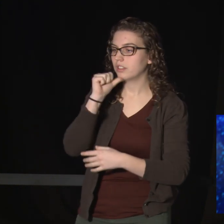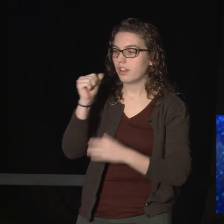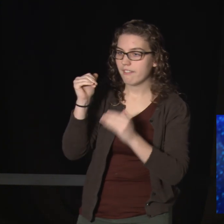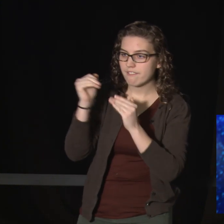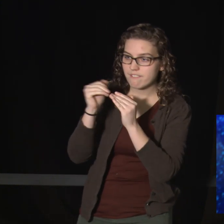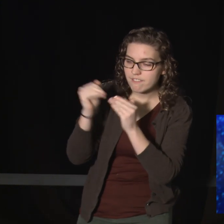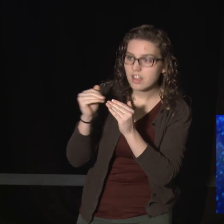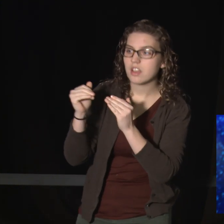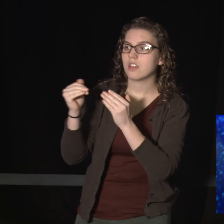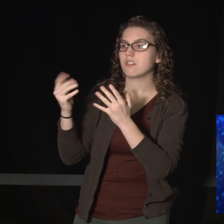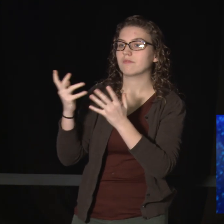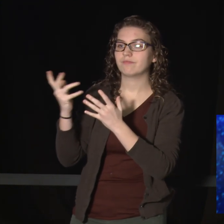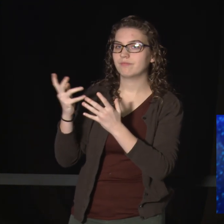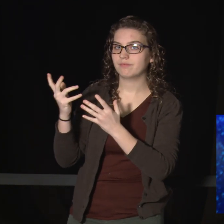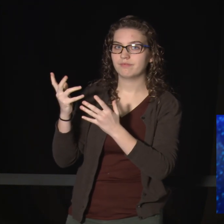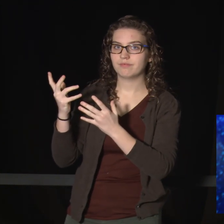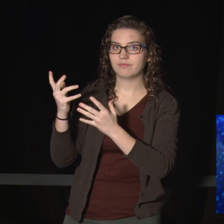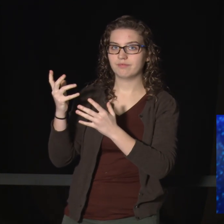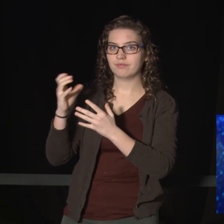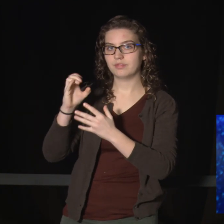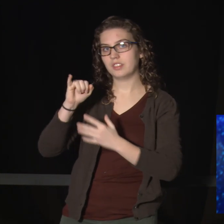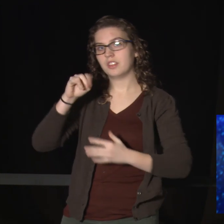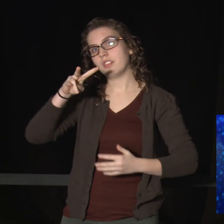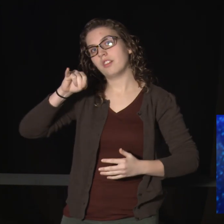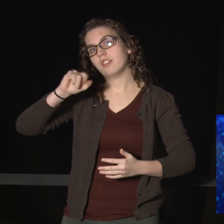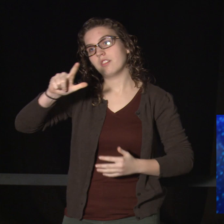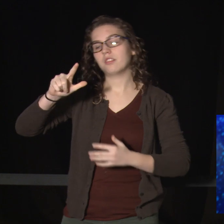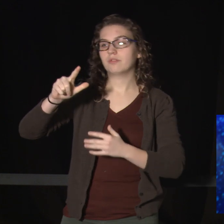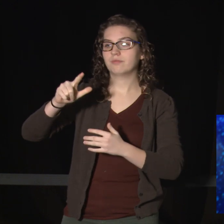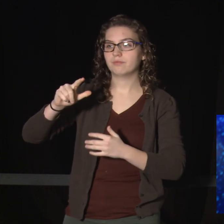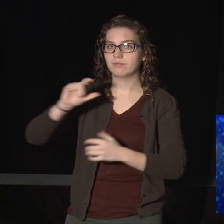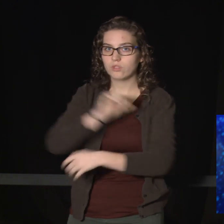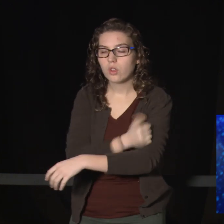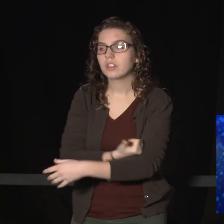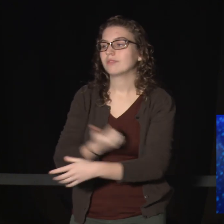unfairness of the civil authorities.